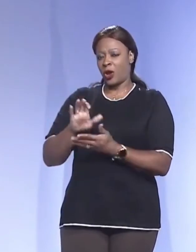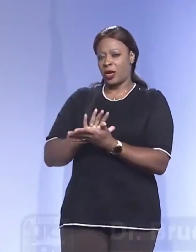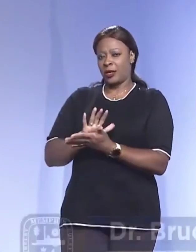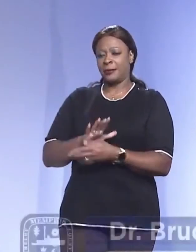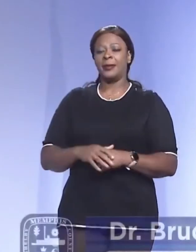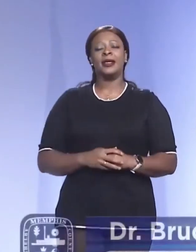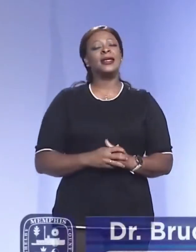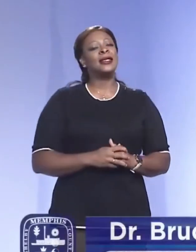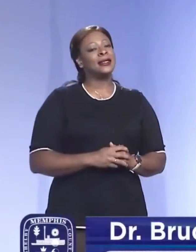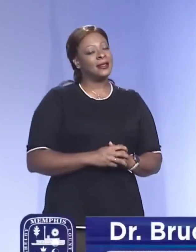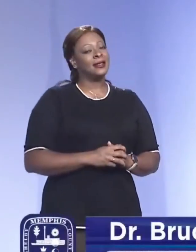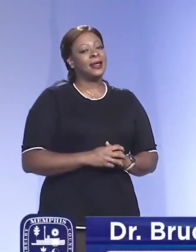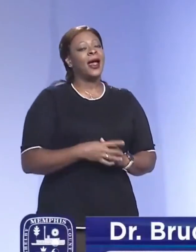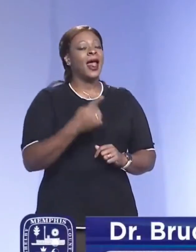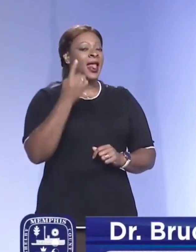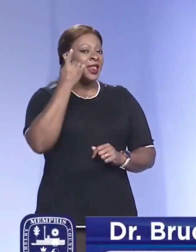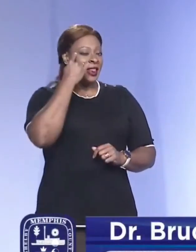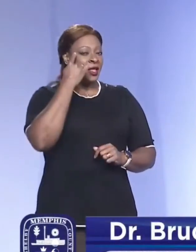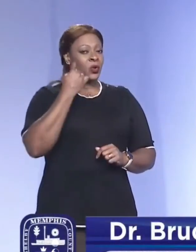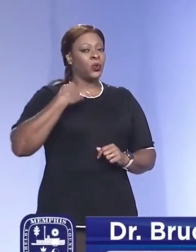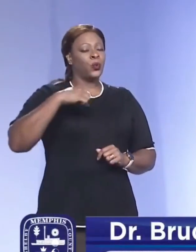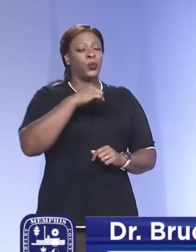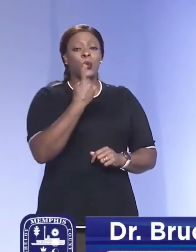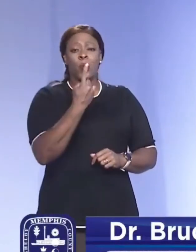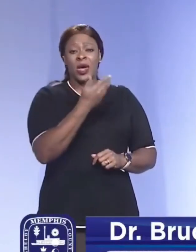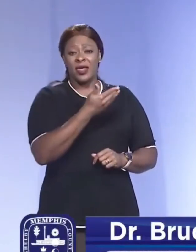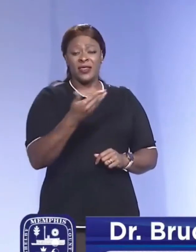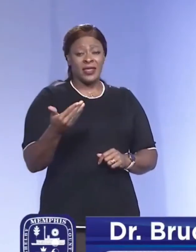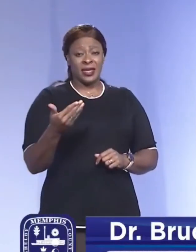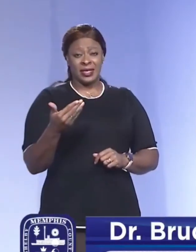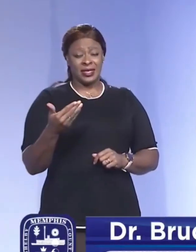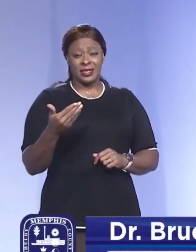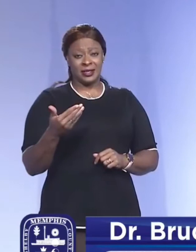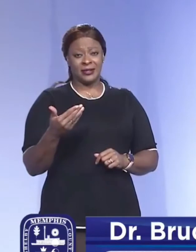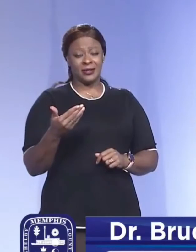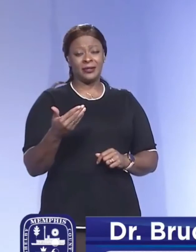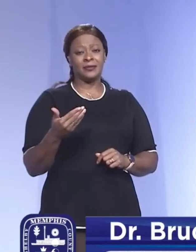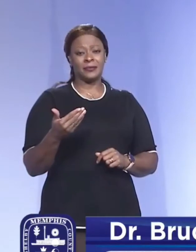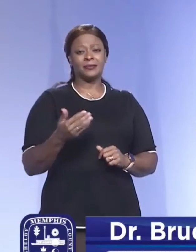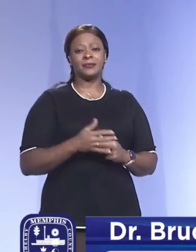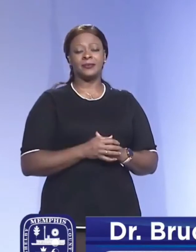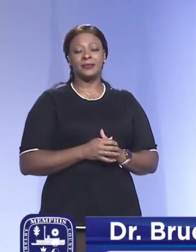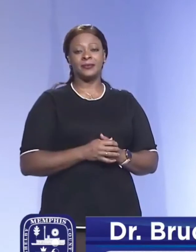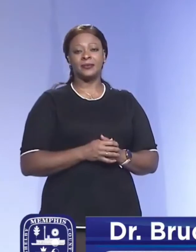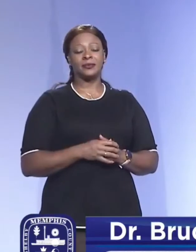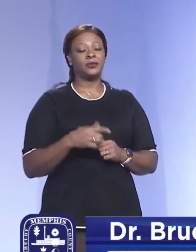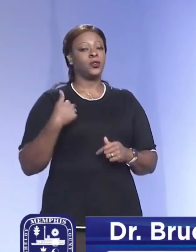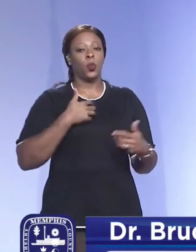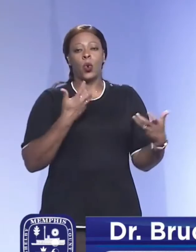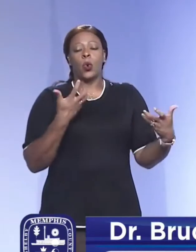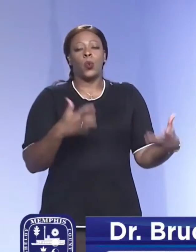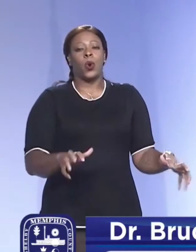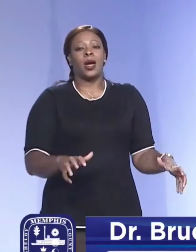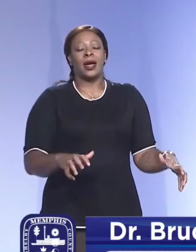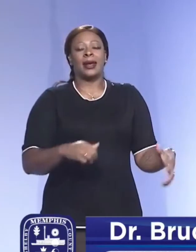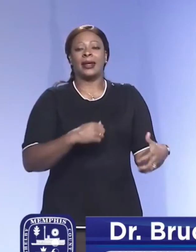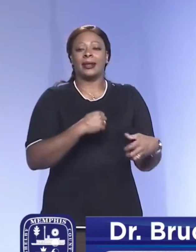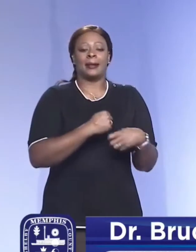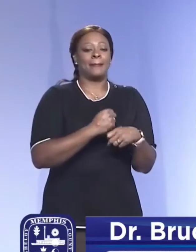Well, I think that one of the things is we don't want to create